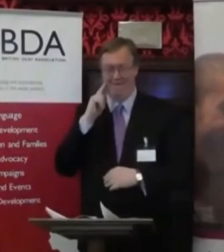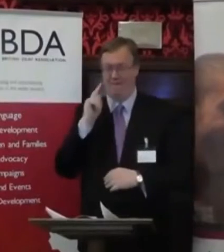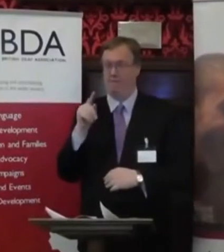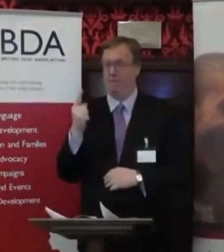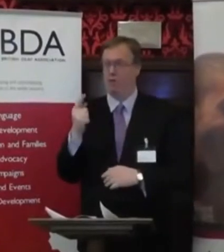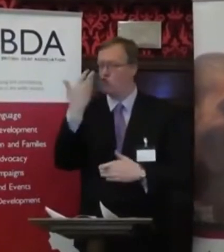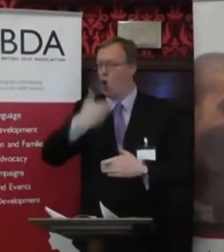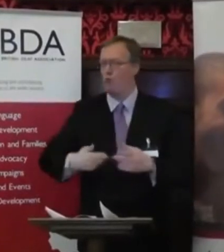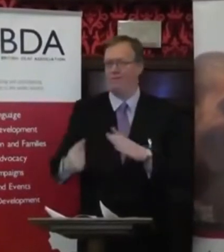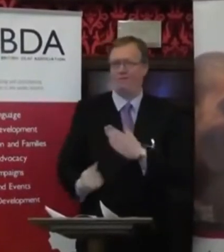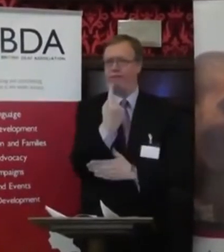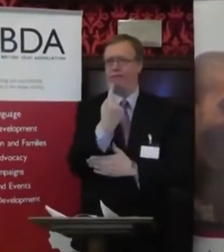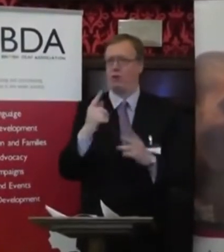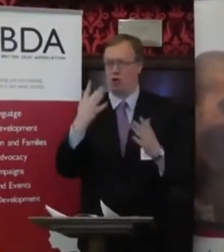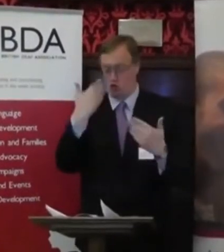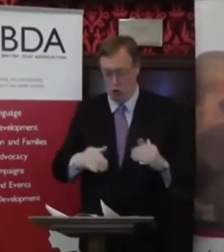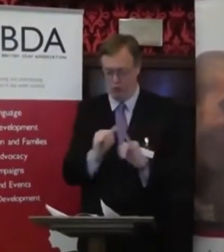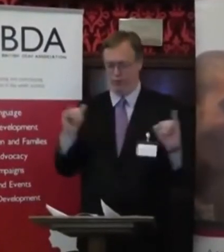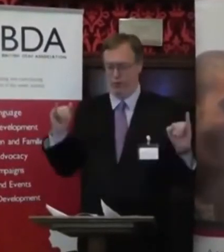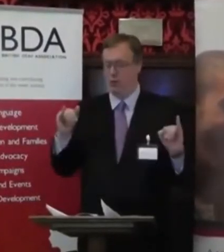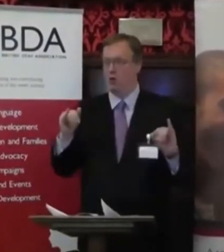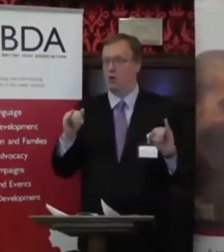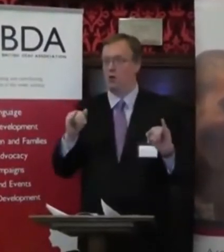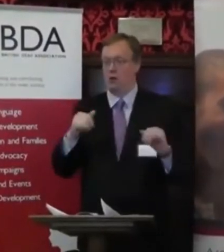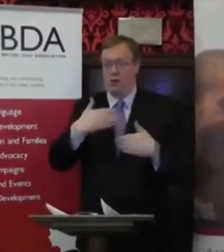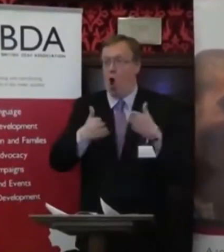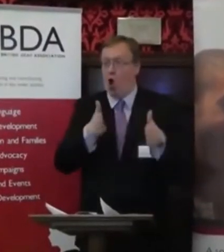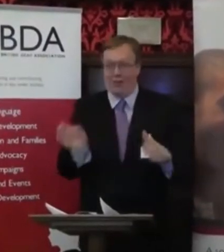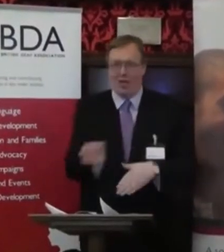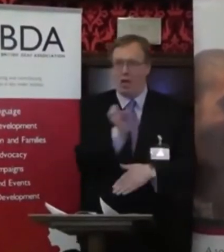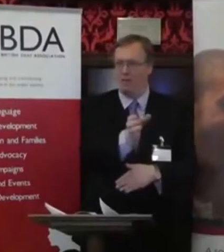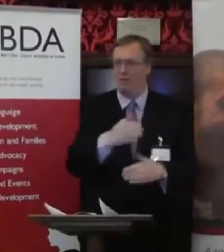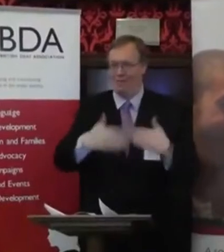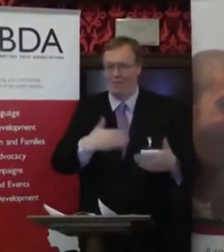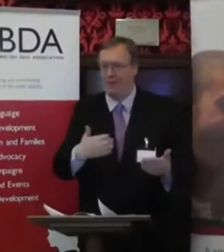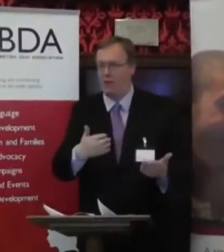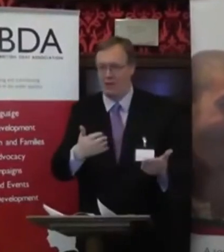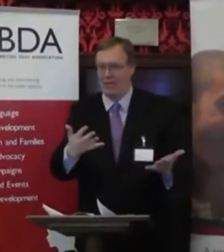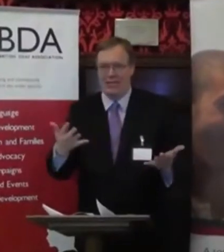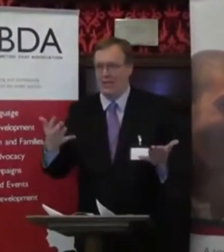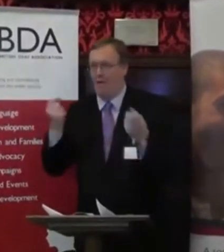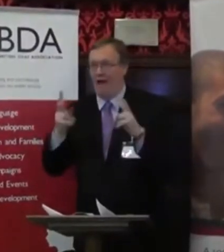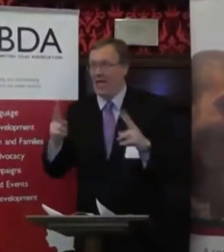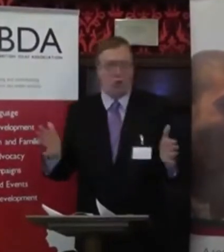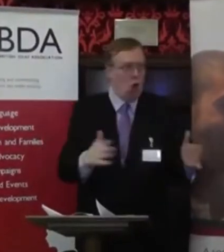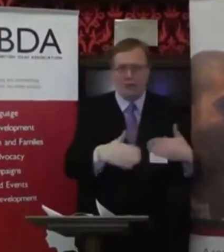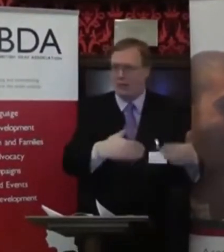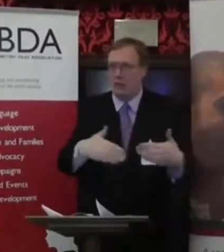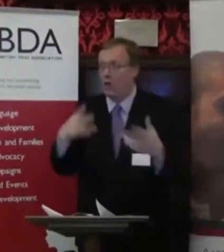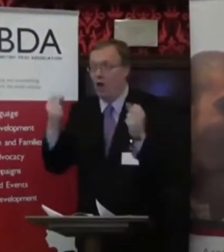that her husband, who's deaf, he had a stroke and was very ill, went to hospital, but they